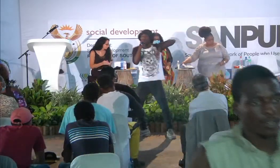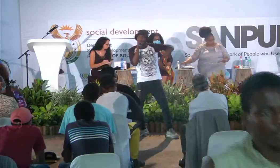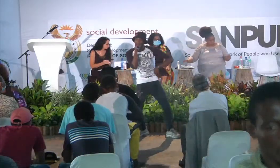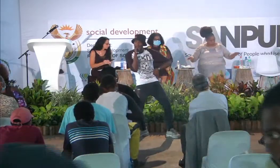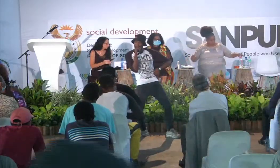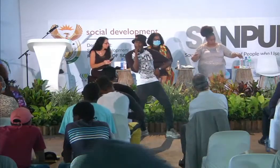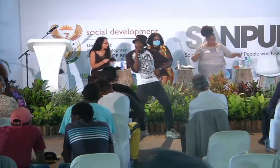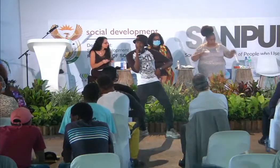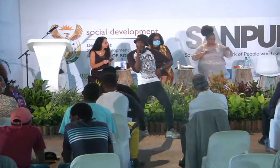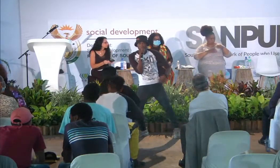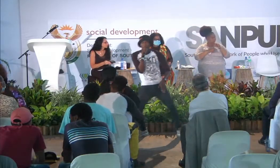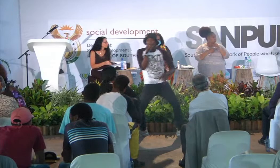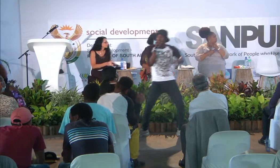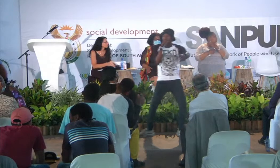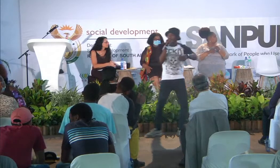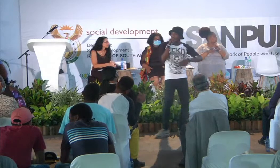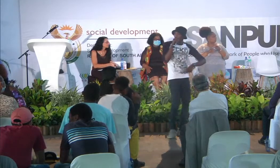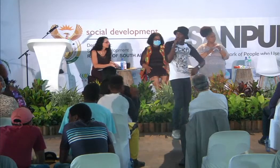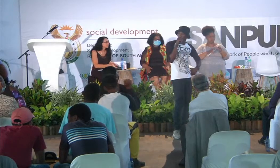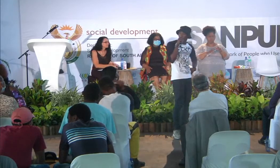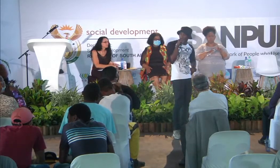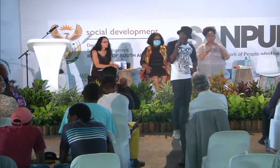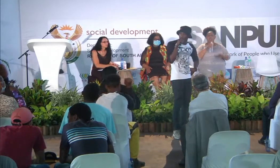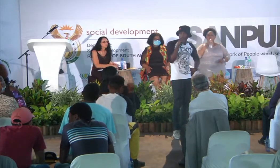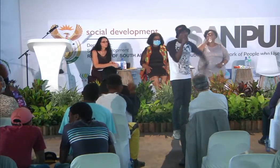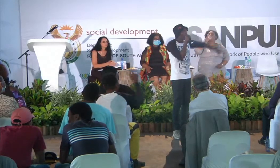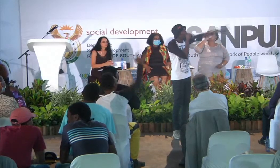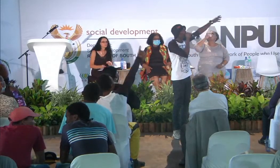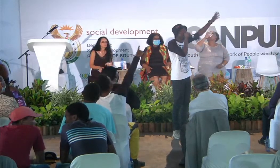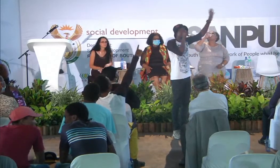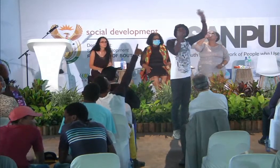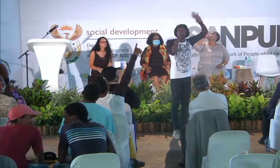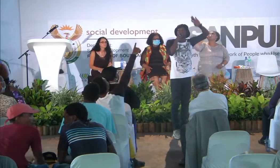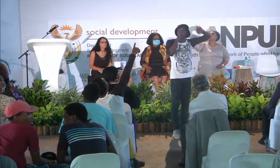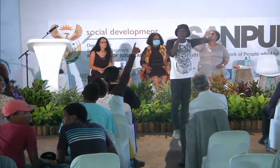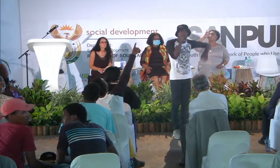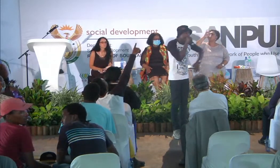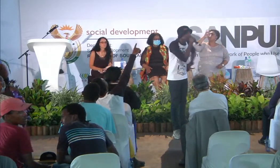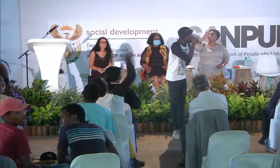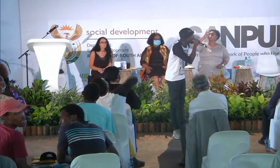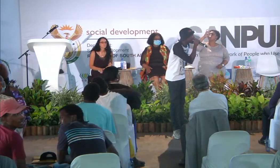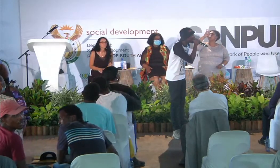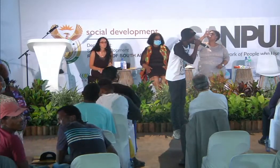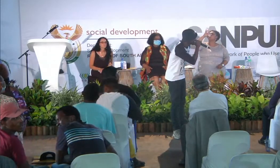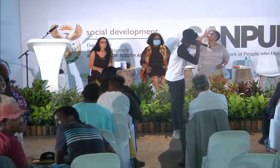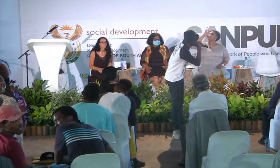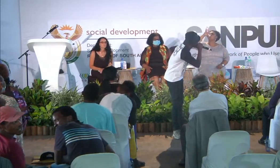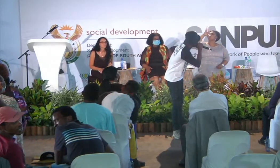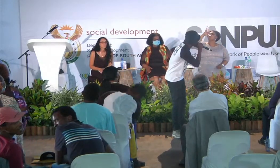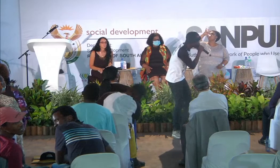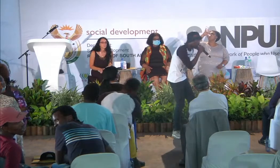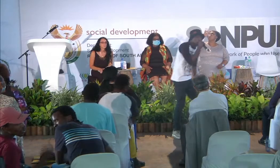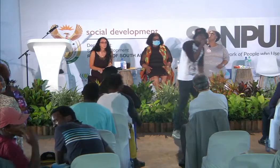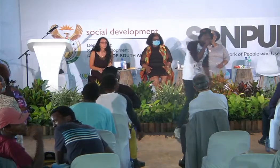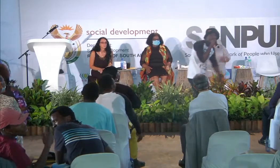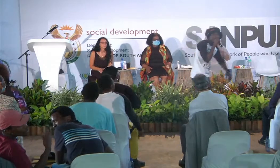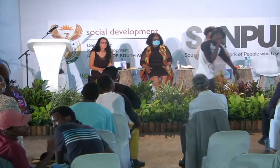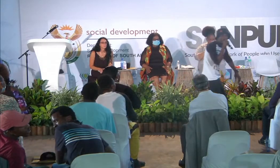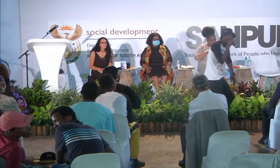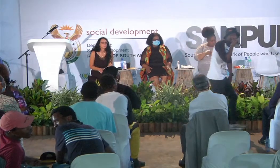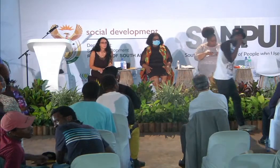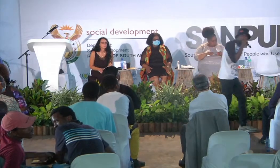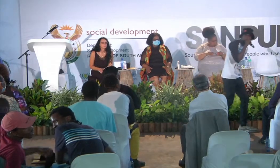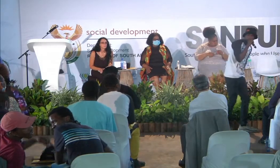my days. Trying to conquer the world, pinky and the brain. Hey, music, it's